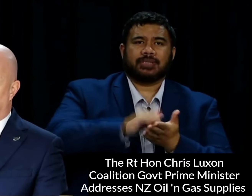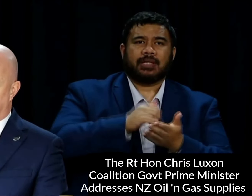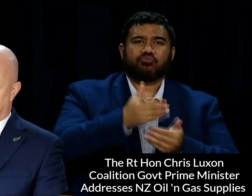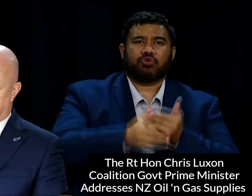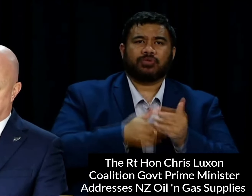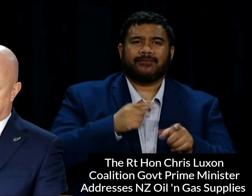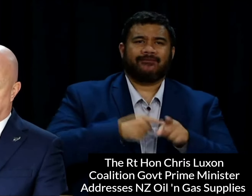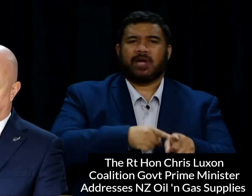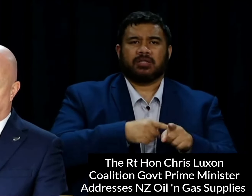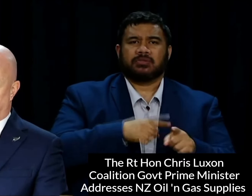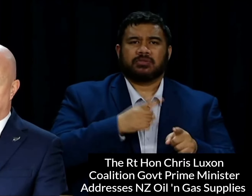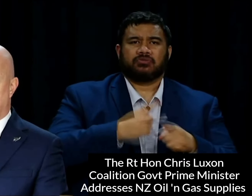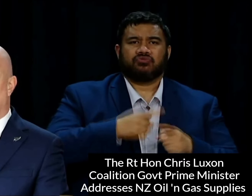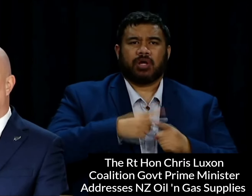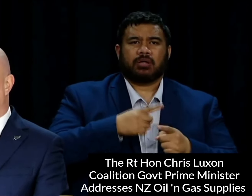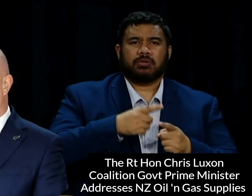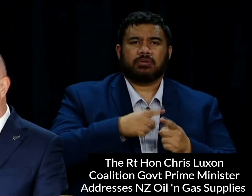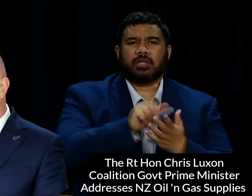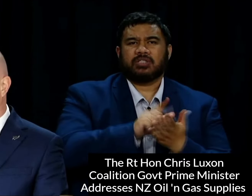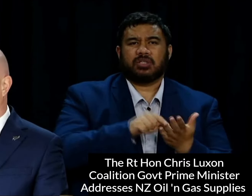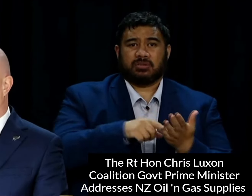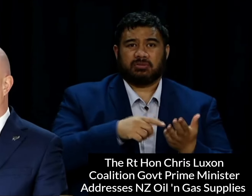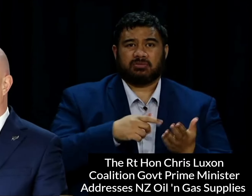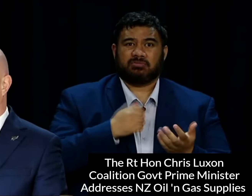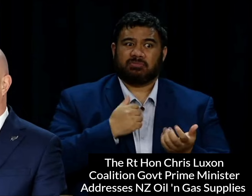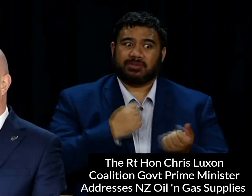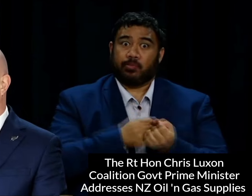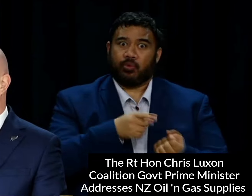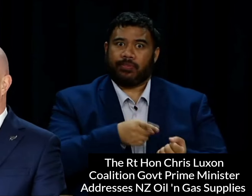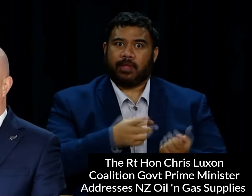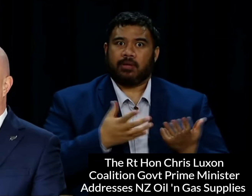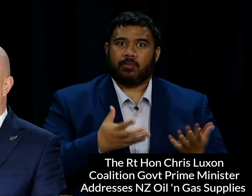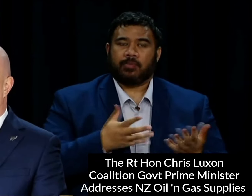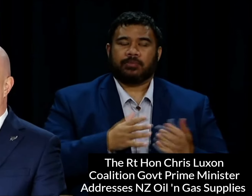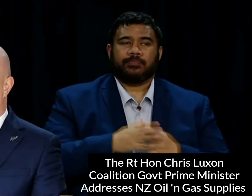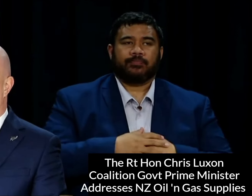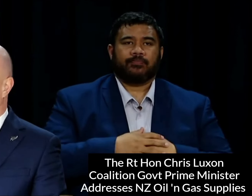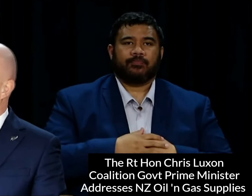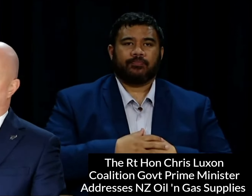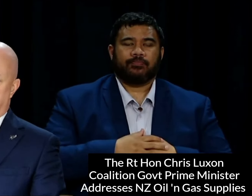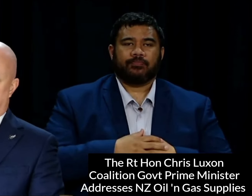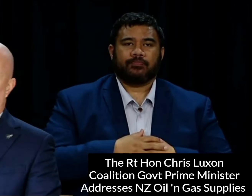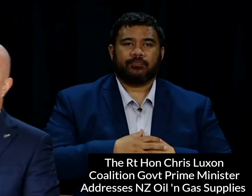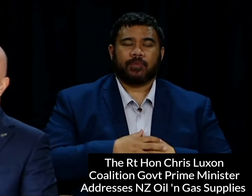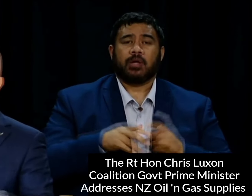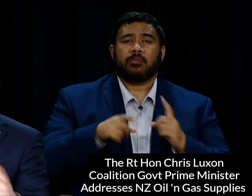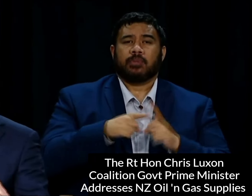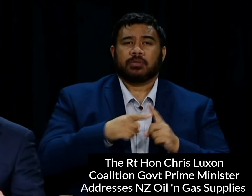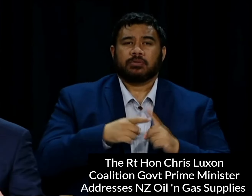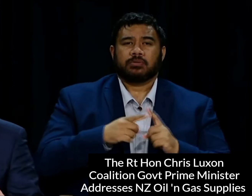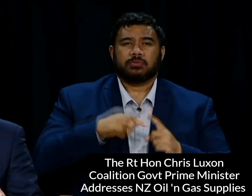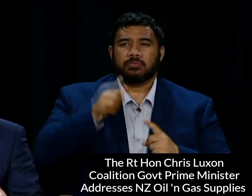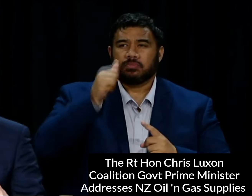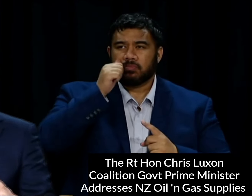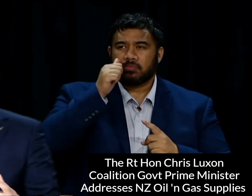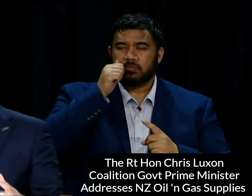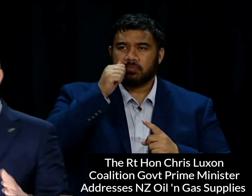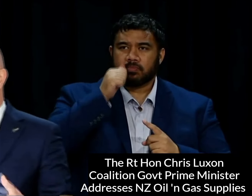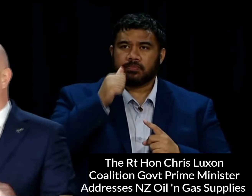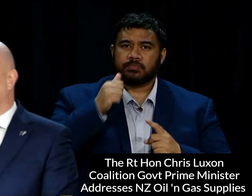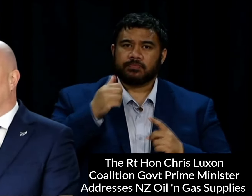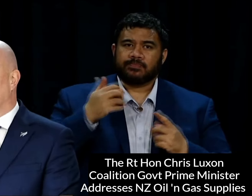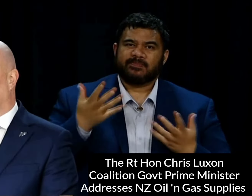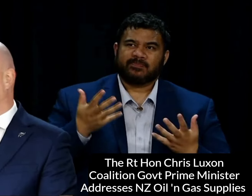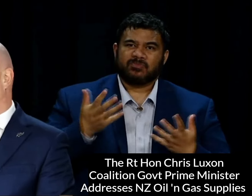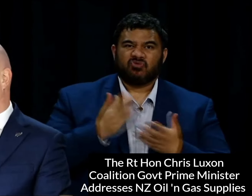track legislation that's been going through. Secondly, we have to acknowledge the reality, which is, as much as we will, would like not to